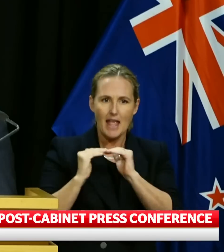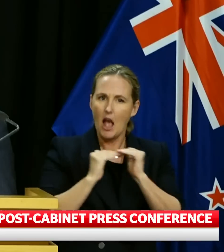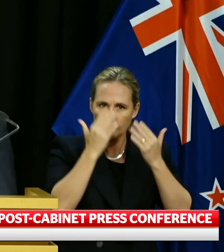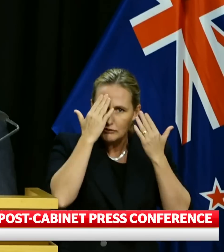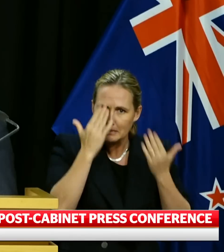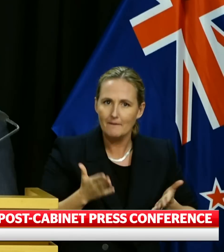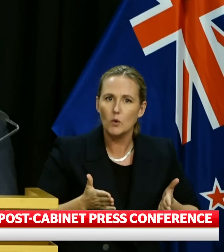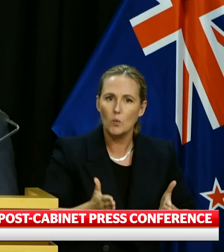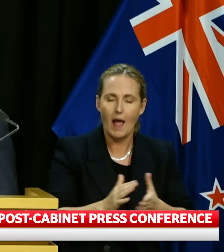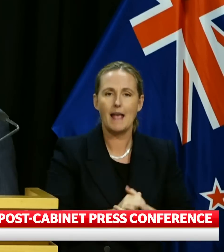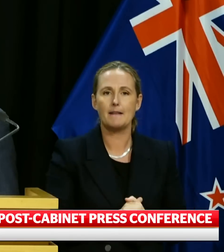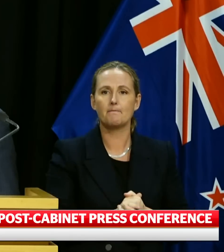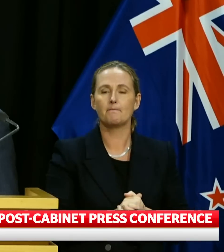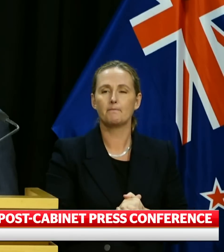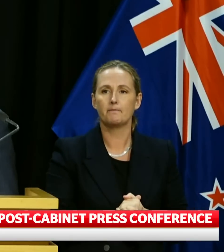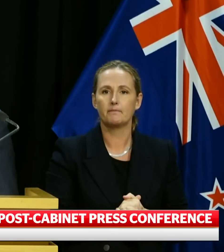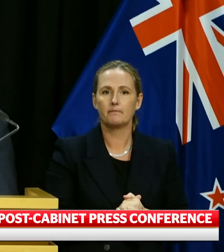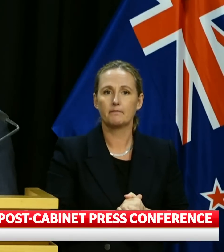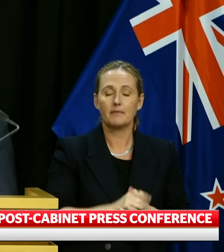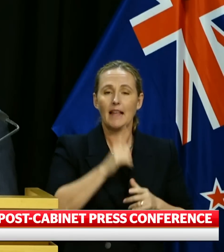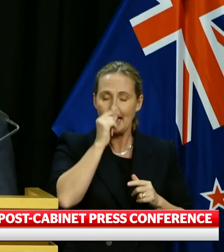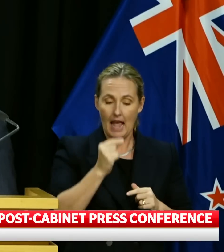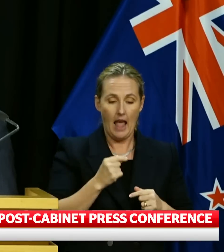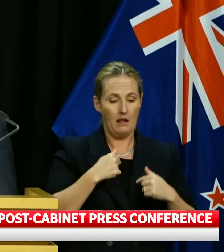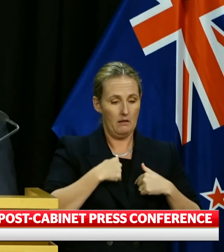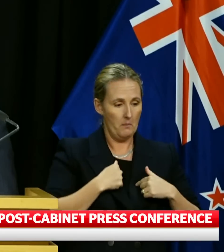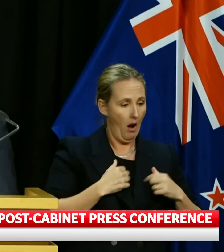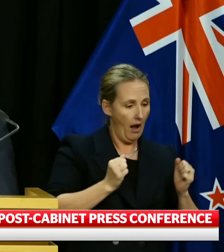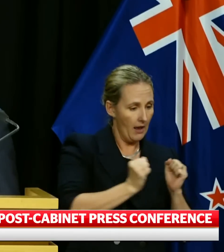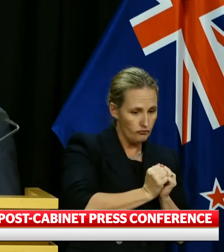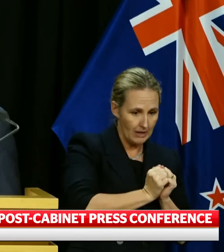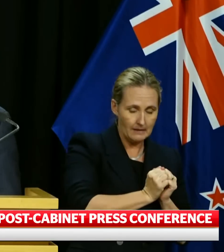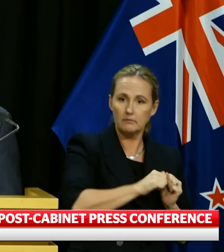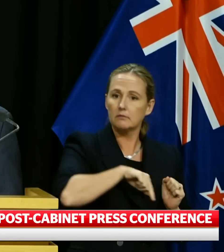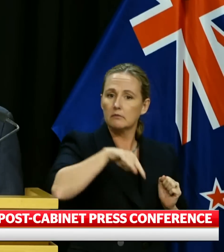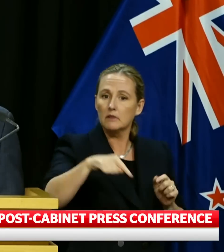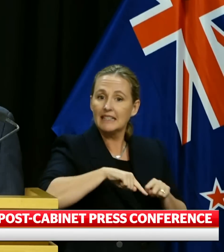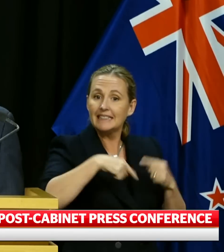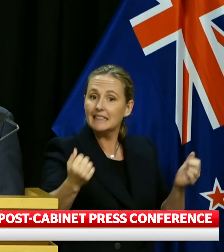respects your opponents and respects people who disagree with you.